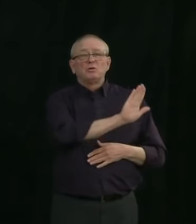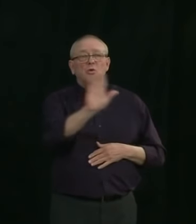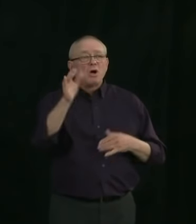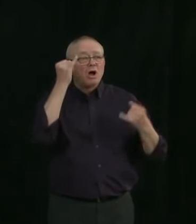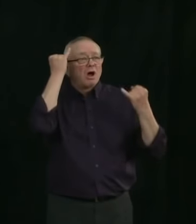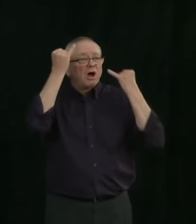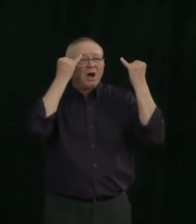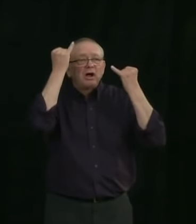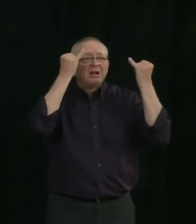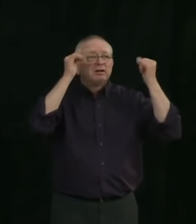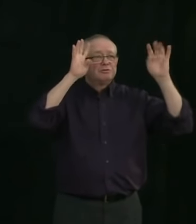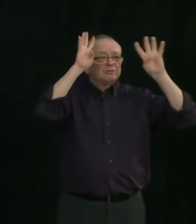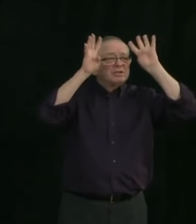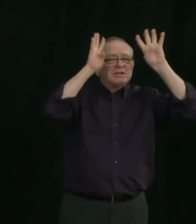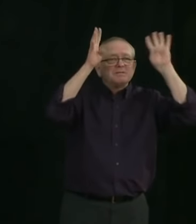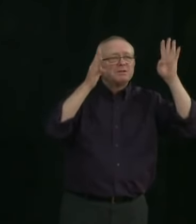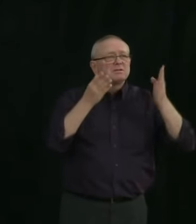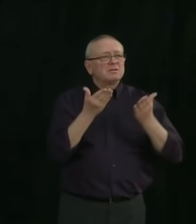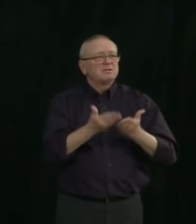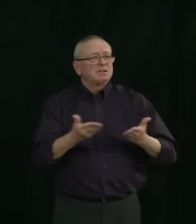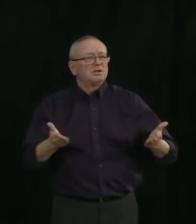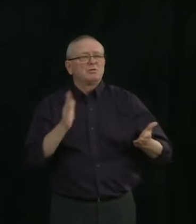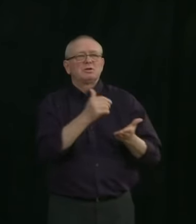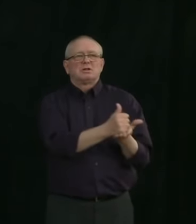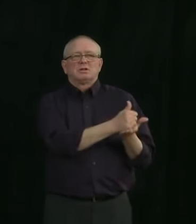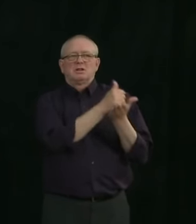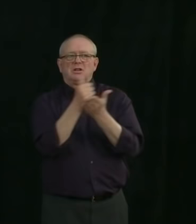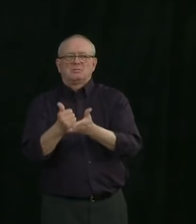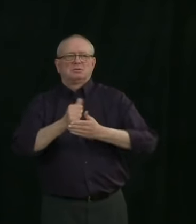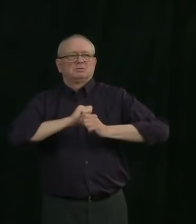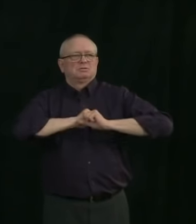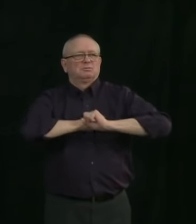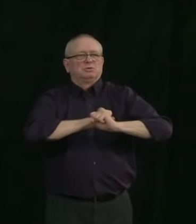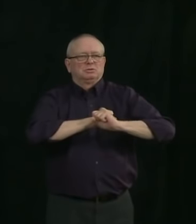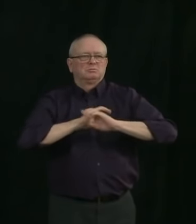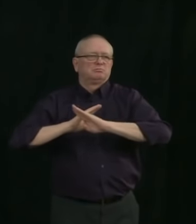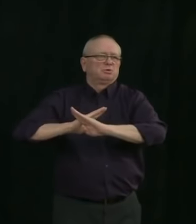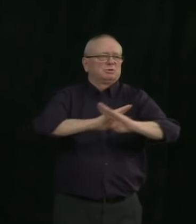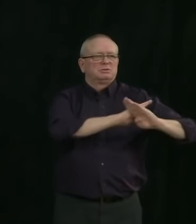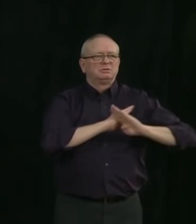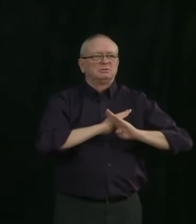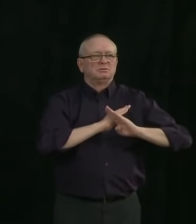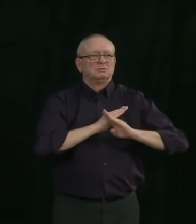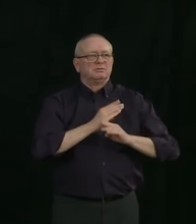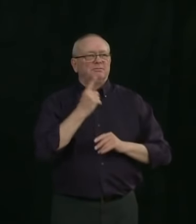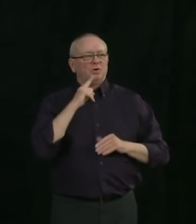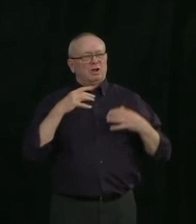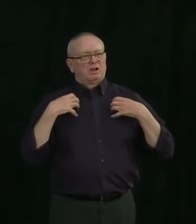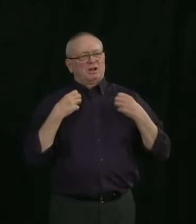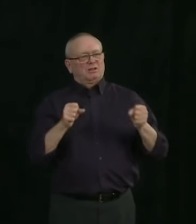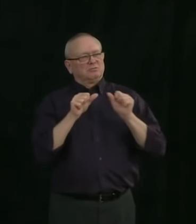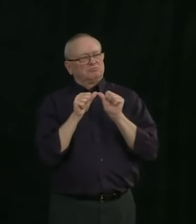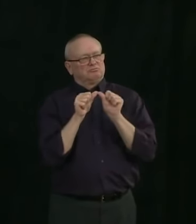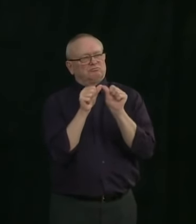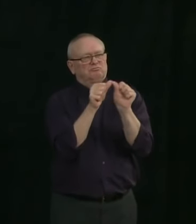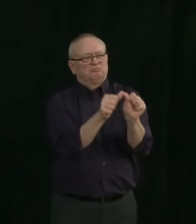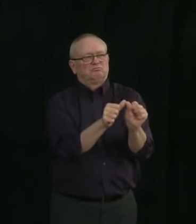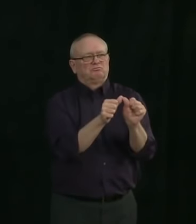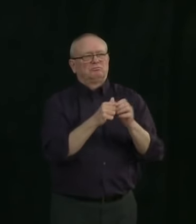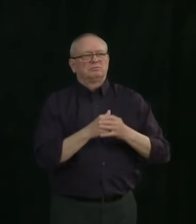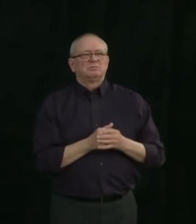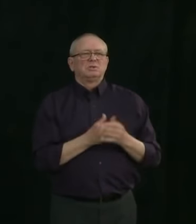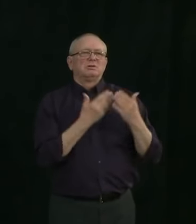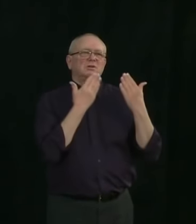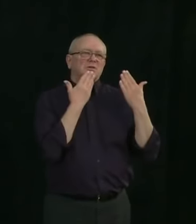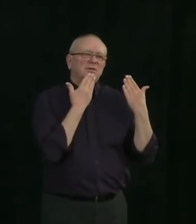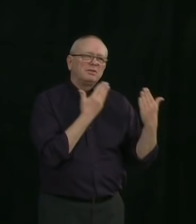that they need during these unprecedented times. Thank you again to Sprung Structures, and thank you to AHS for picking up this